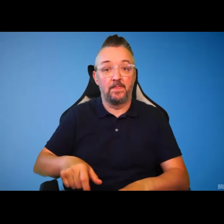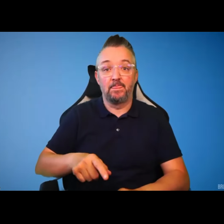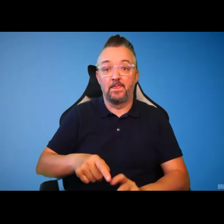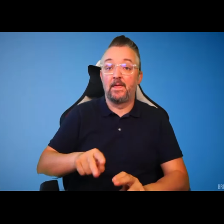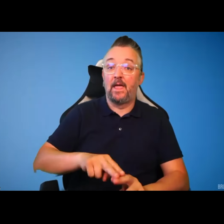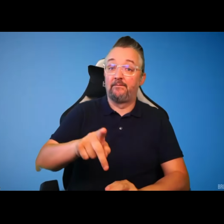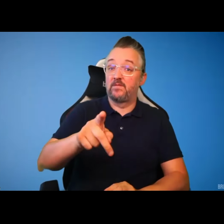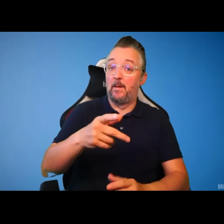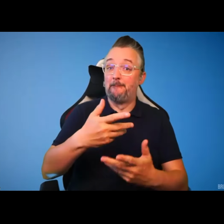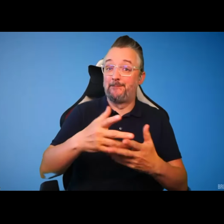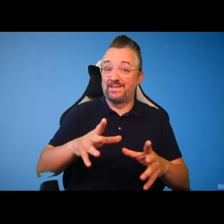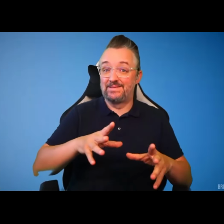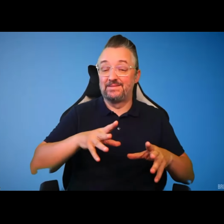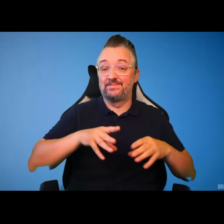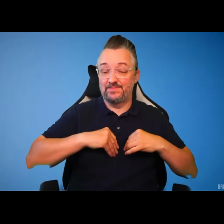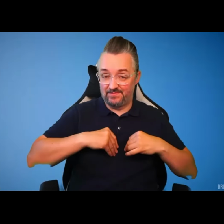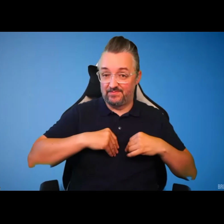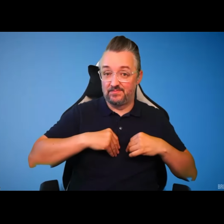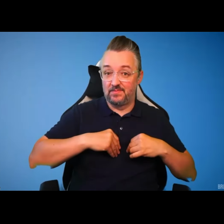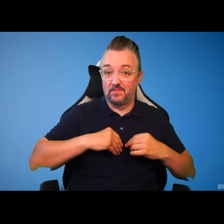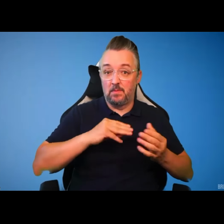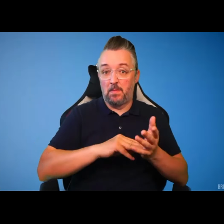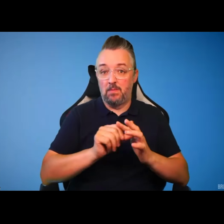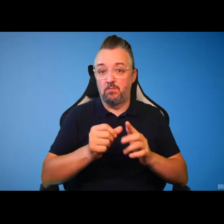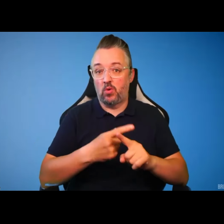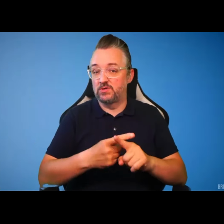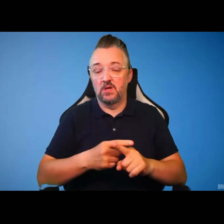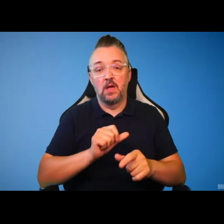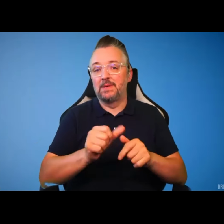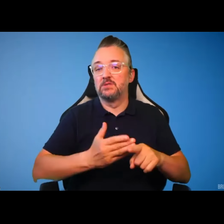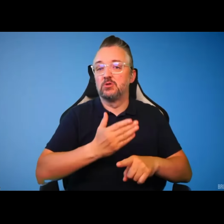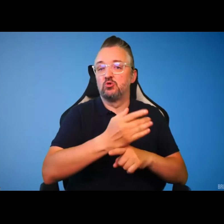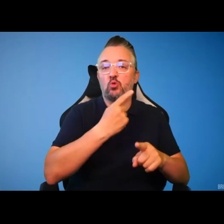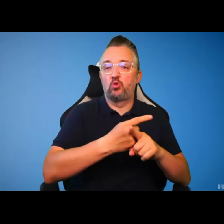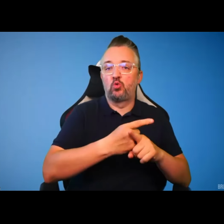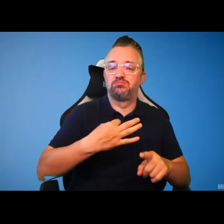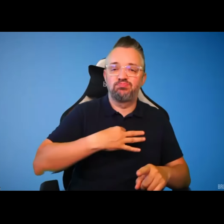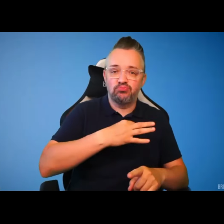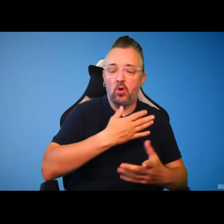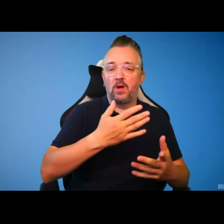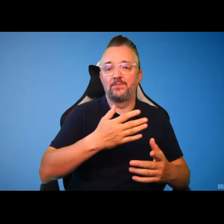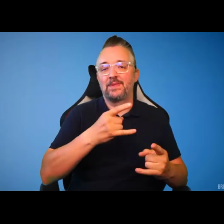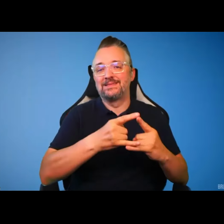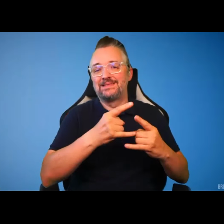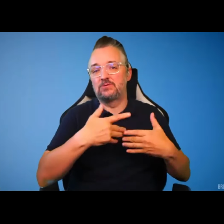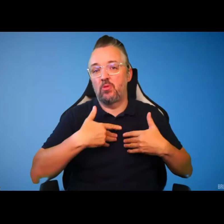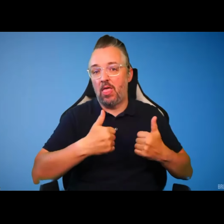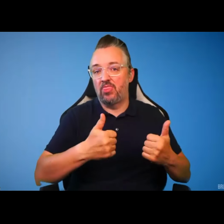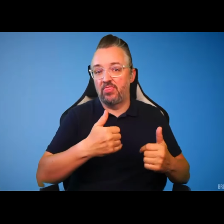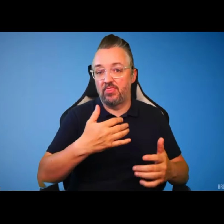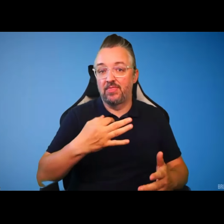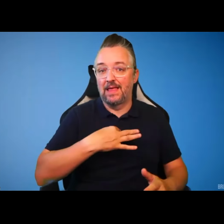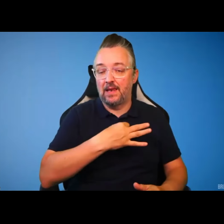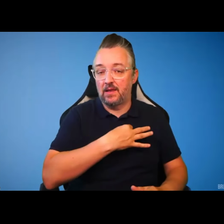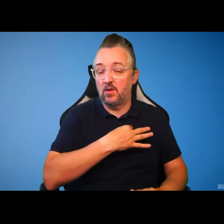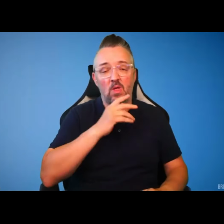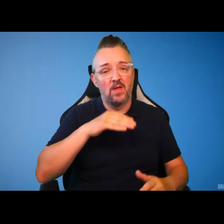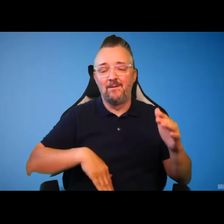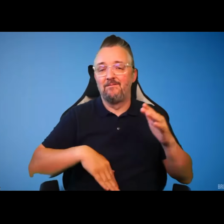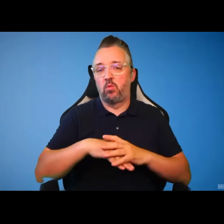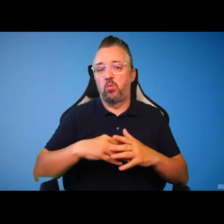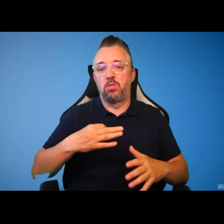we've talked about the clinical care, going and speaking to sexual health clinic, and you get all the medical help that you need